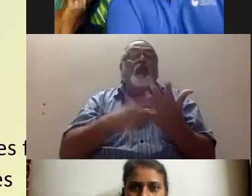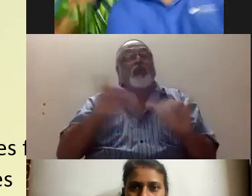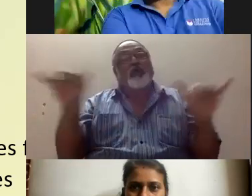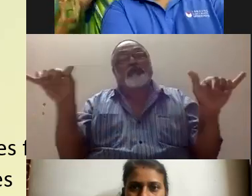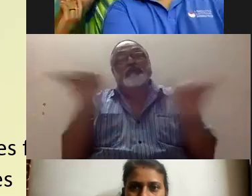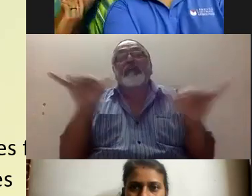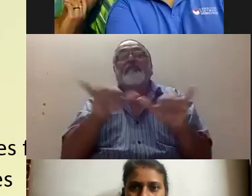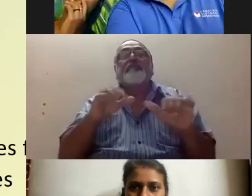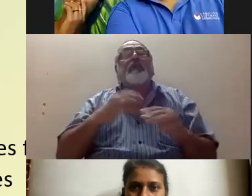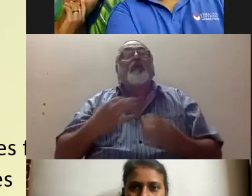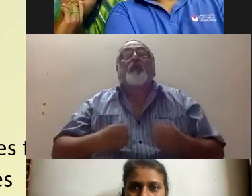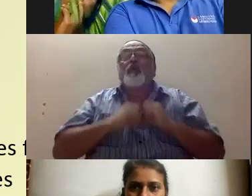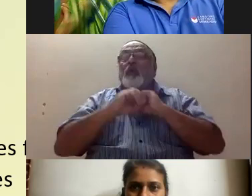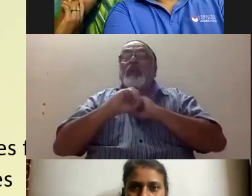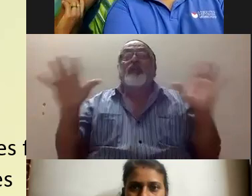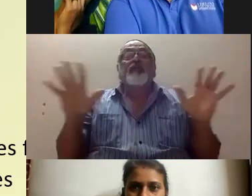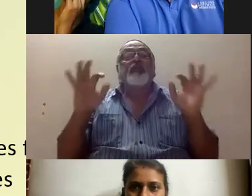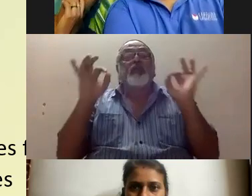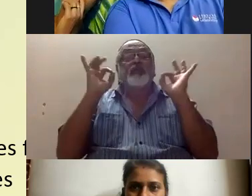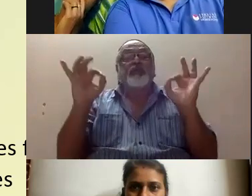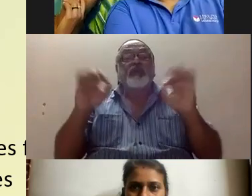time a committee is